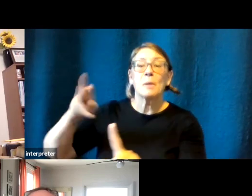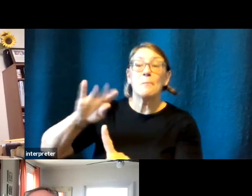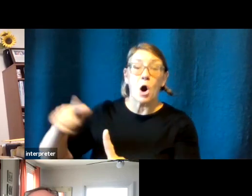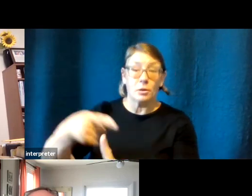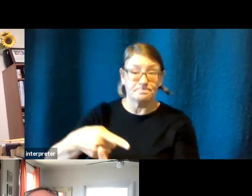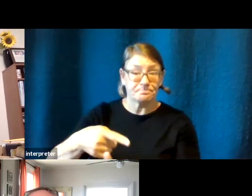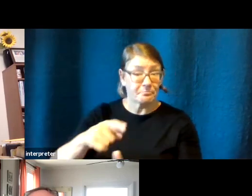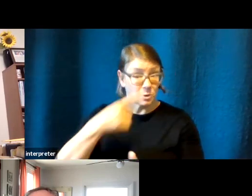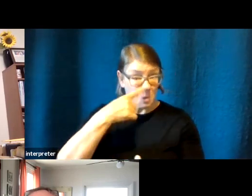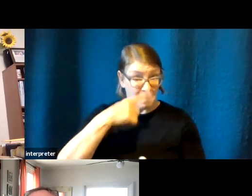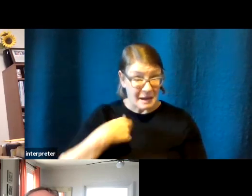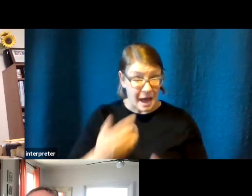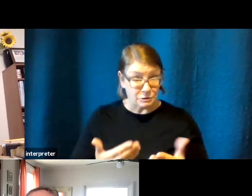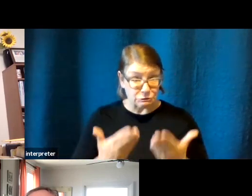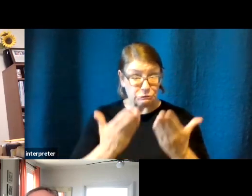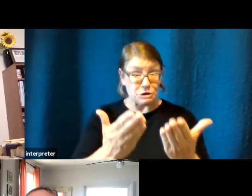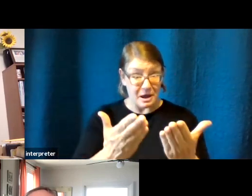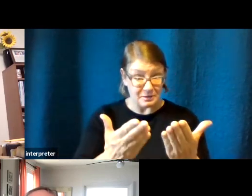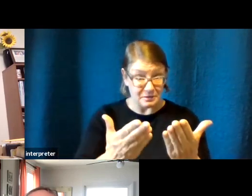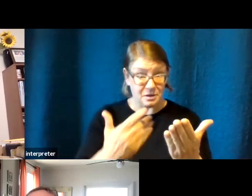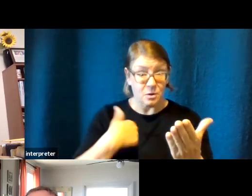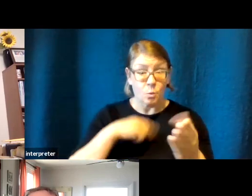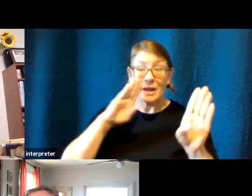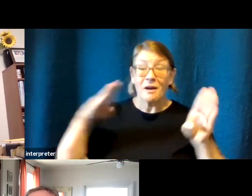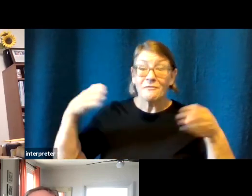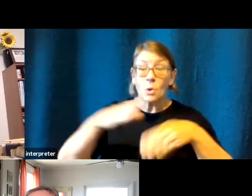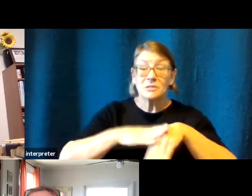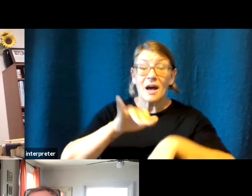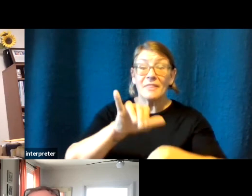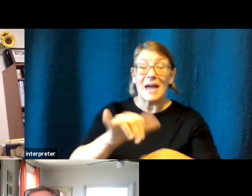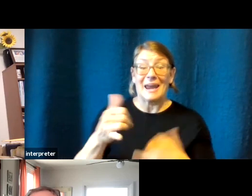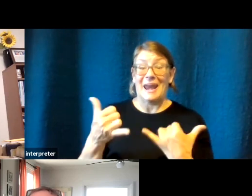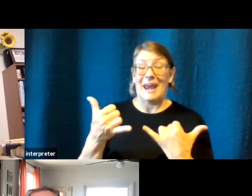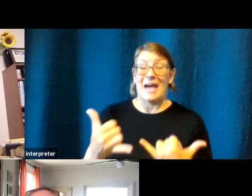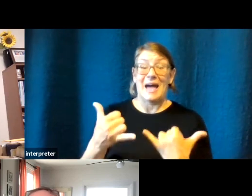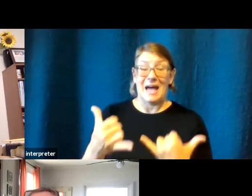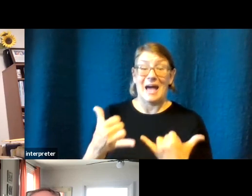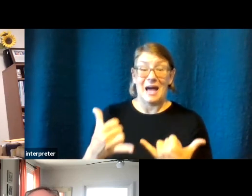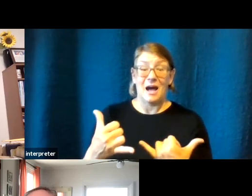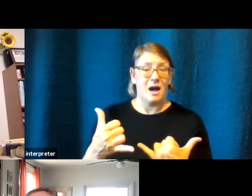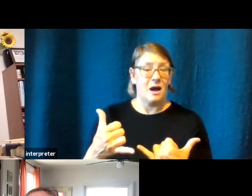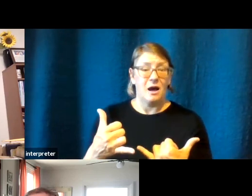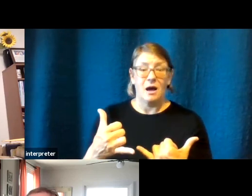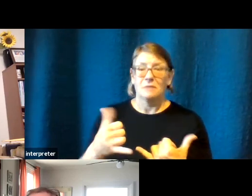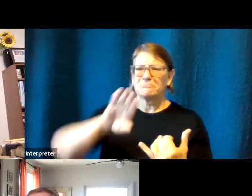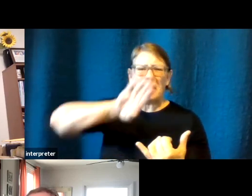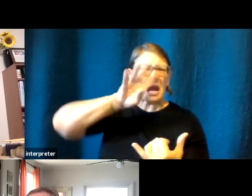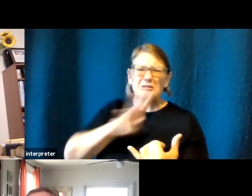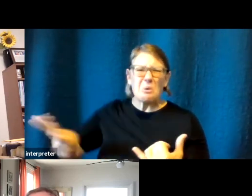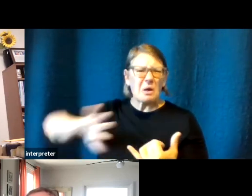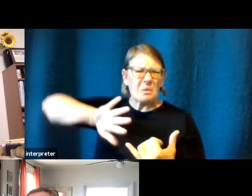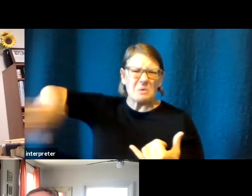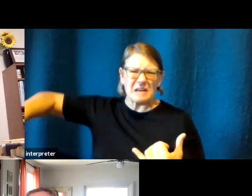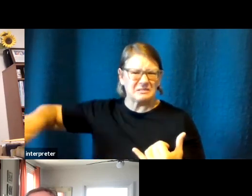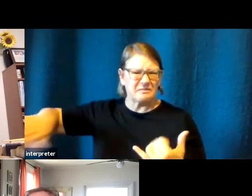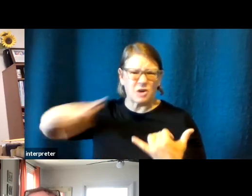that we focus on that now exclusive to everything else.